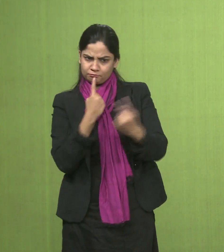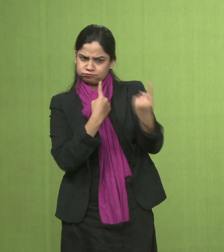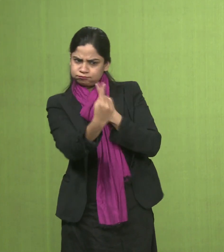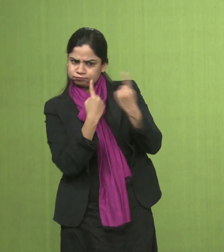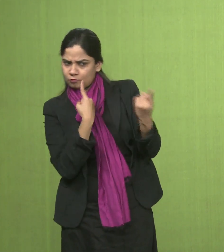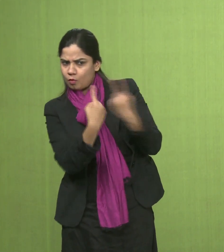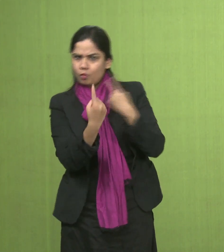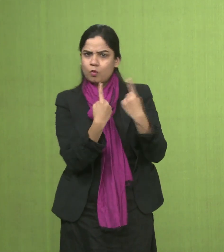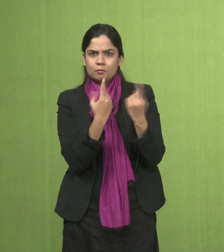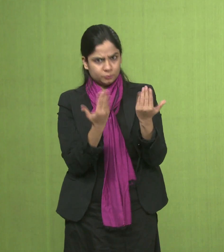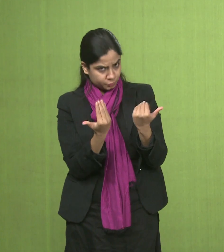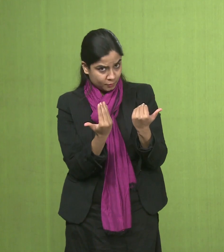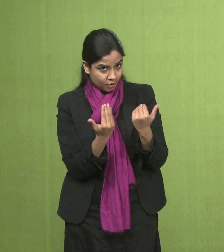Right to get discount.